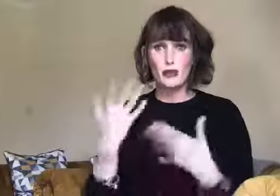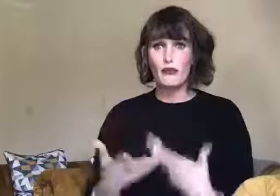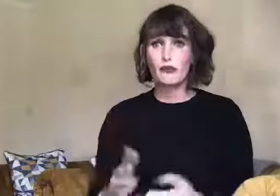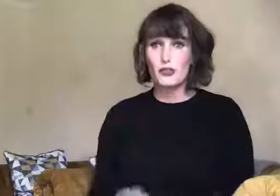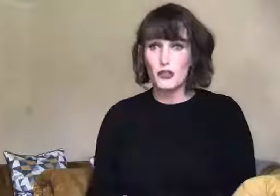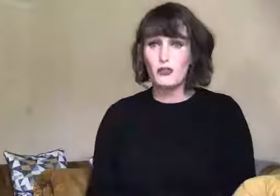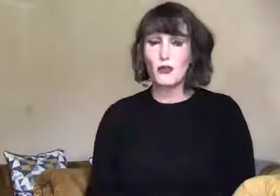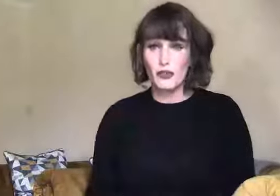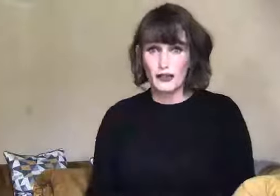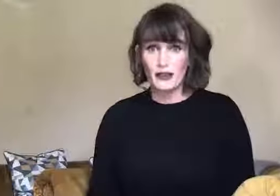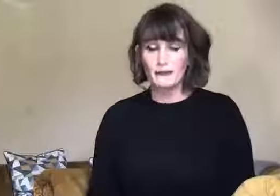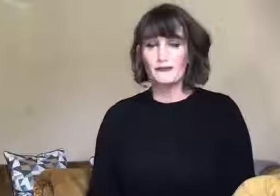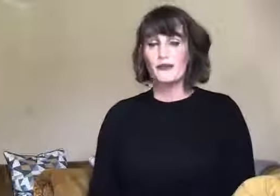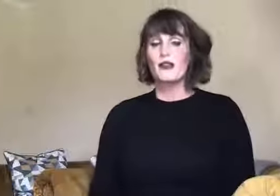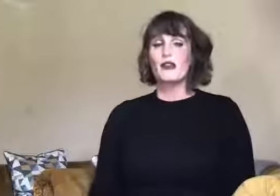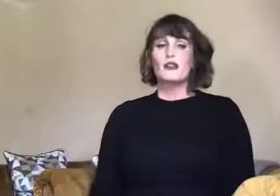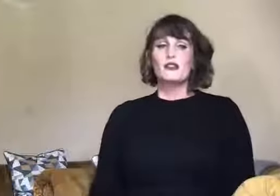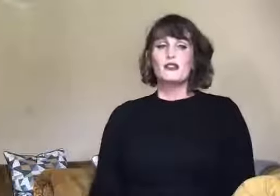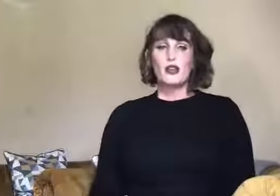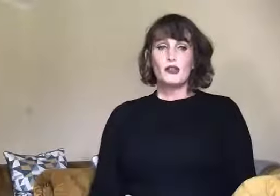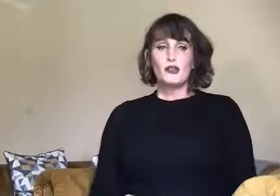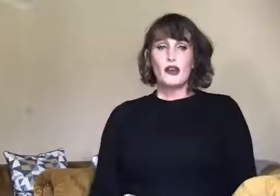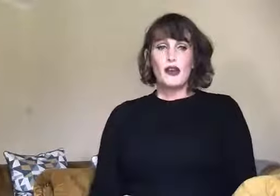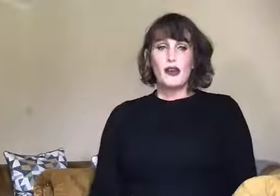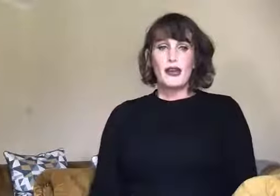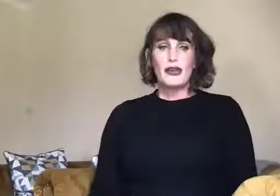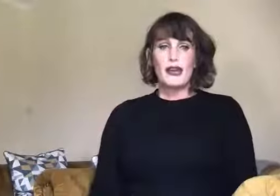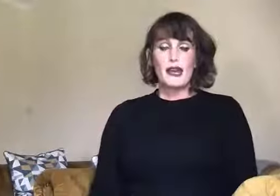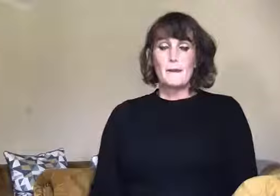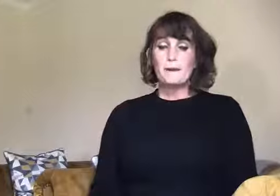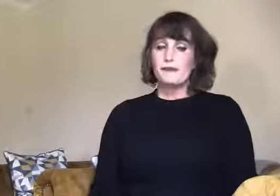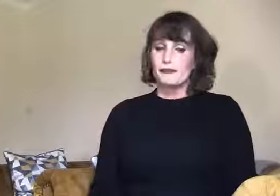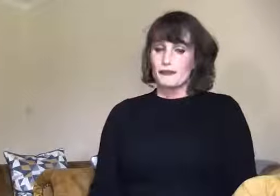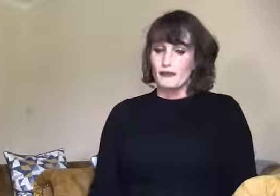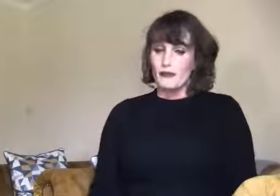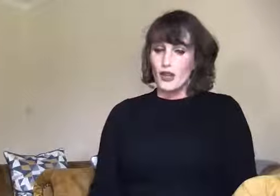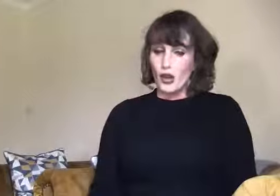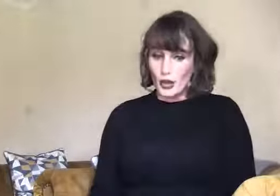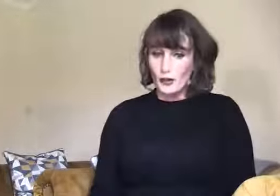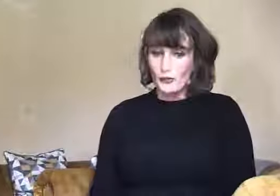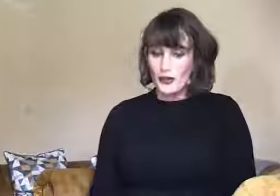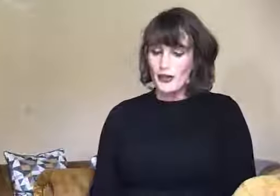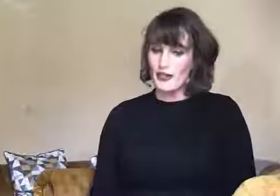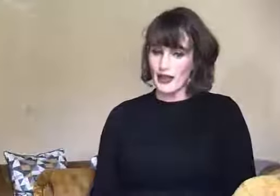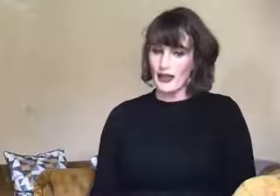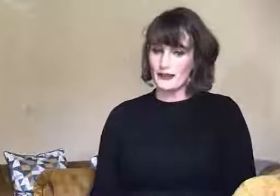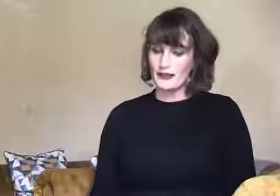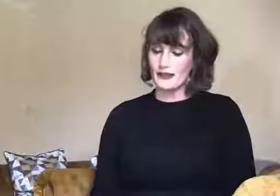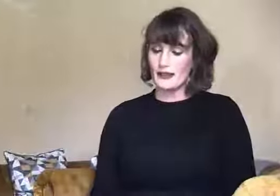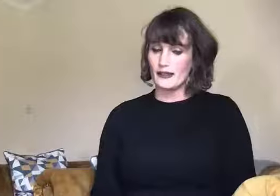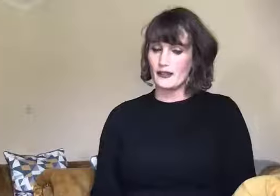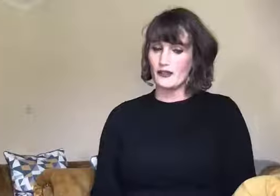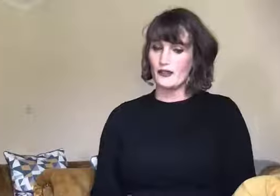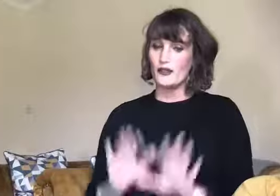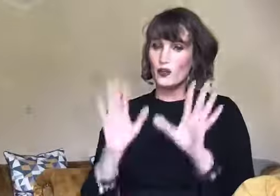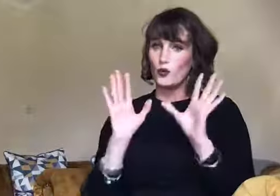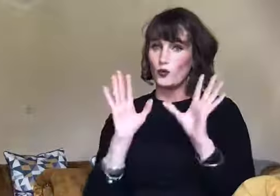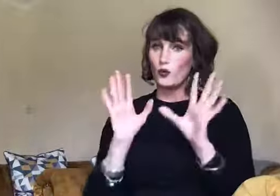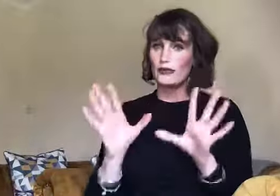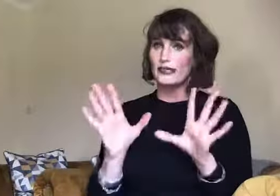grateful to or thanking. So I hope that we're